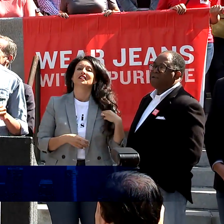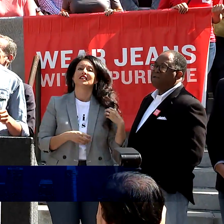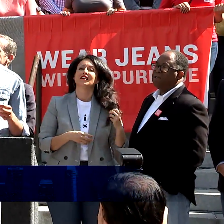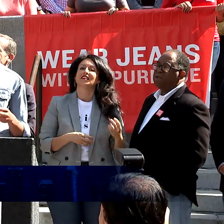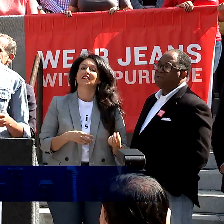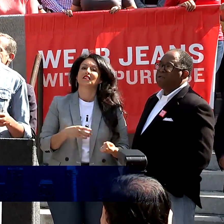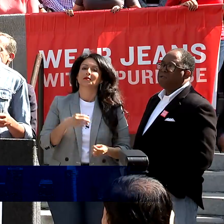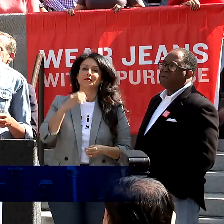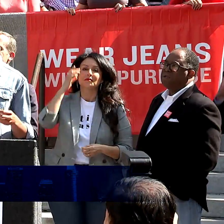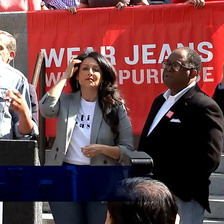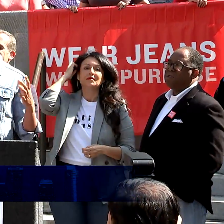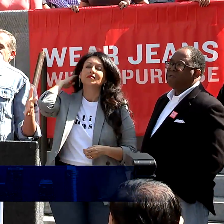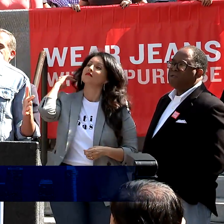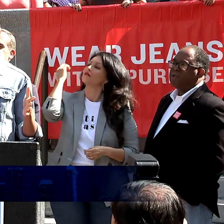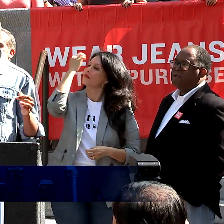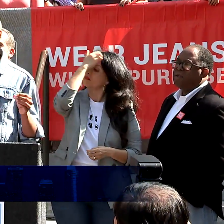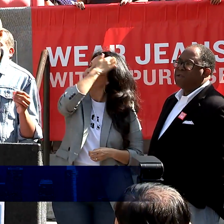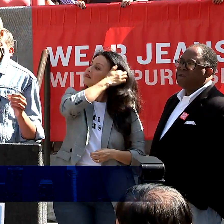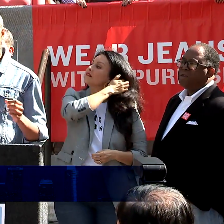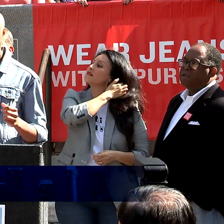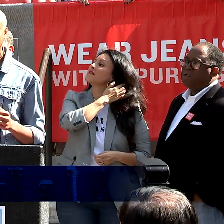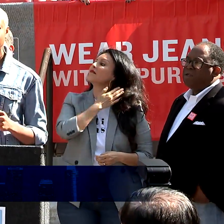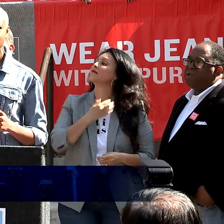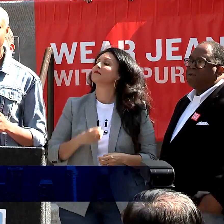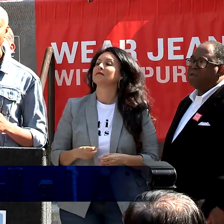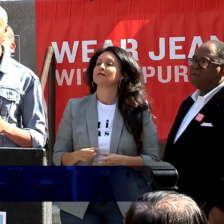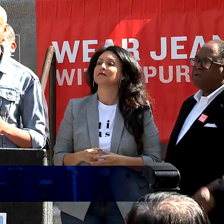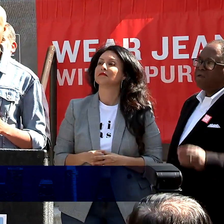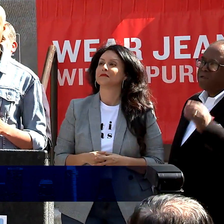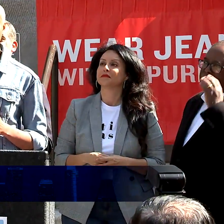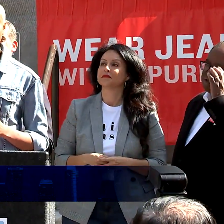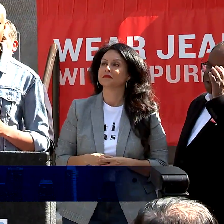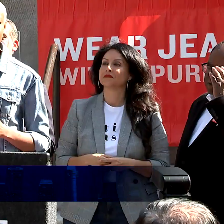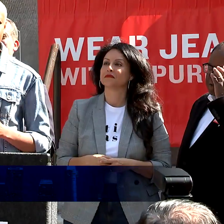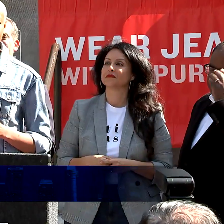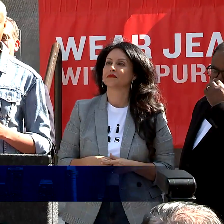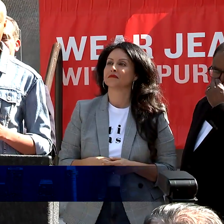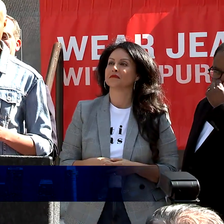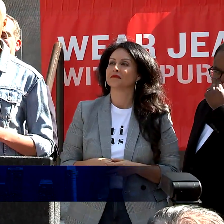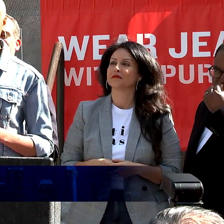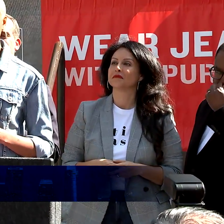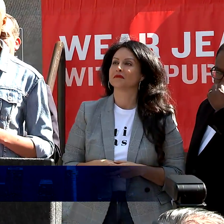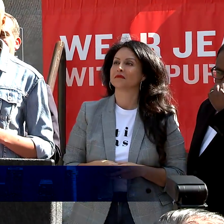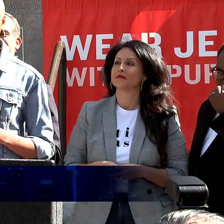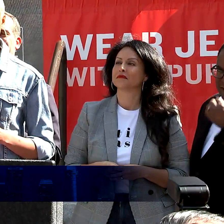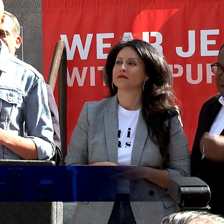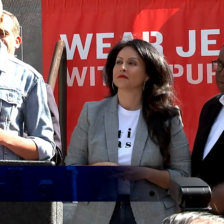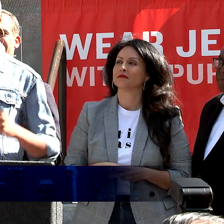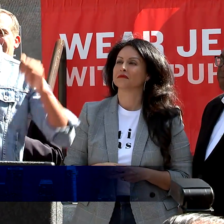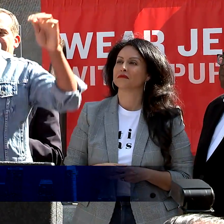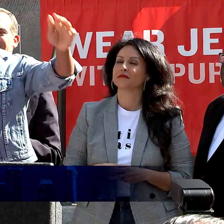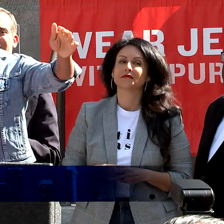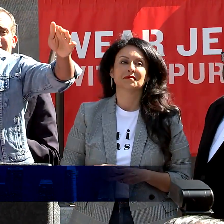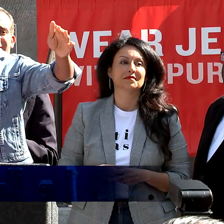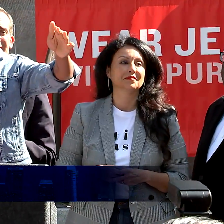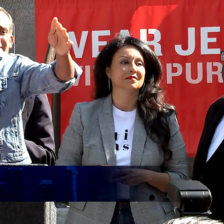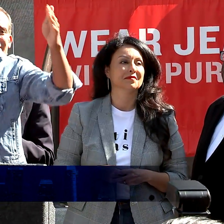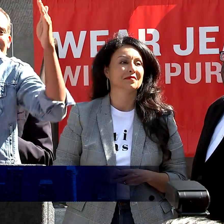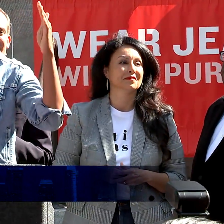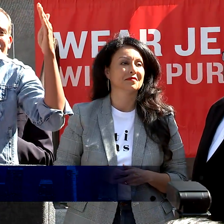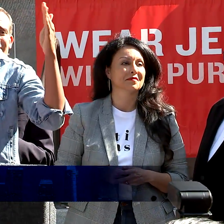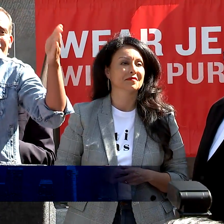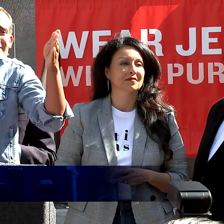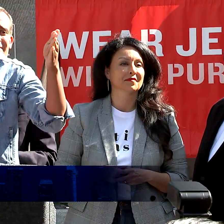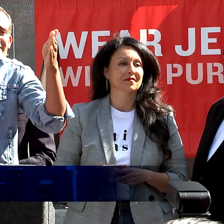if it was not for them and how it signifies, she's behind me. She's always standing behind me. She's always supporting me. He's always in front of